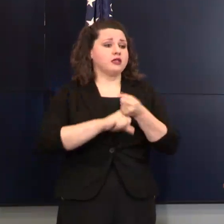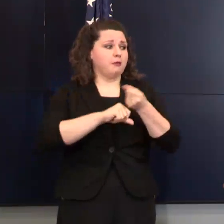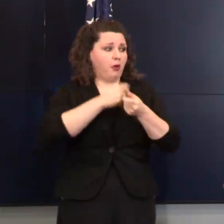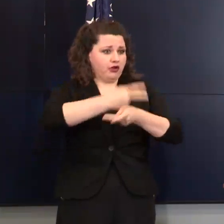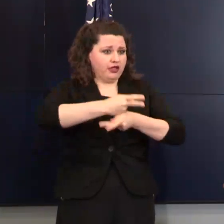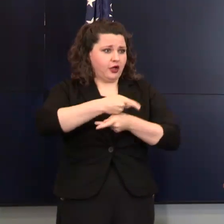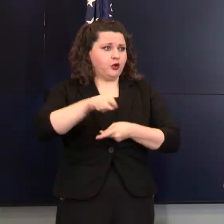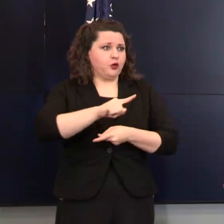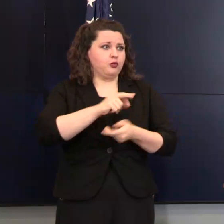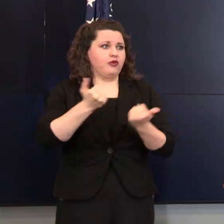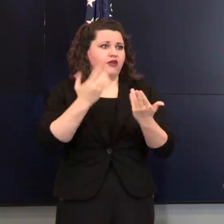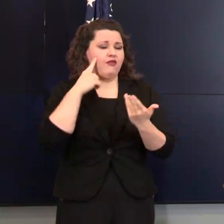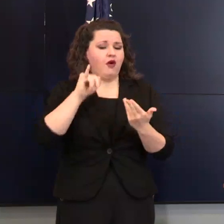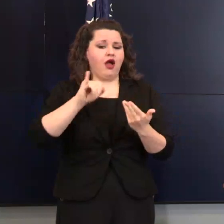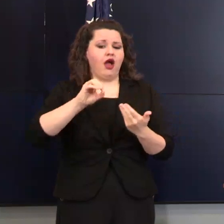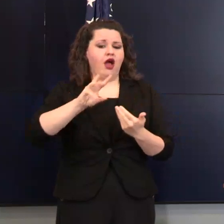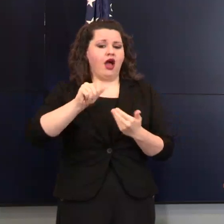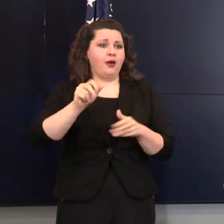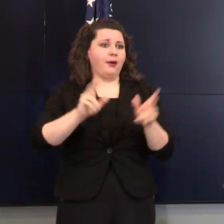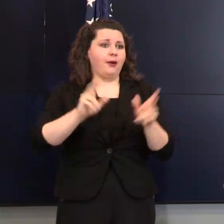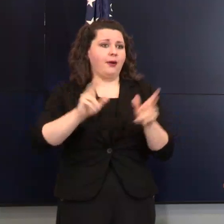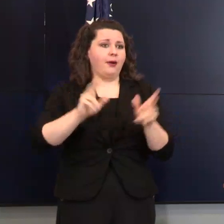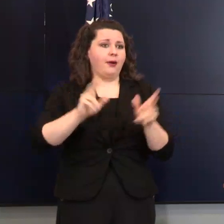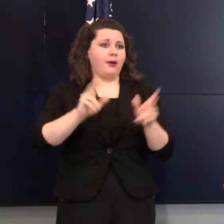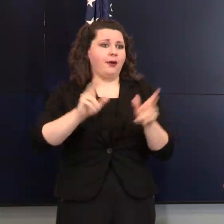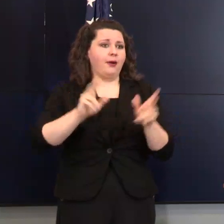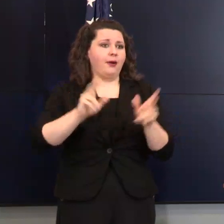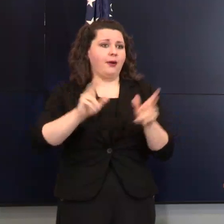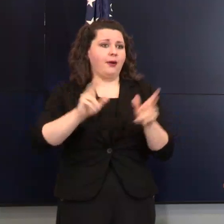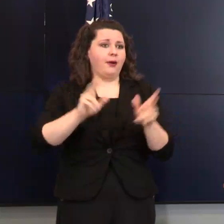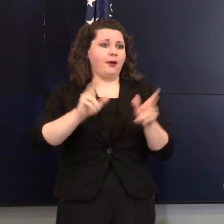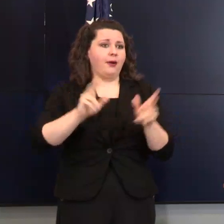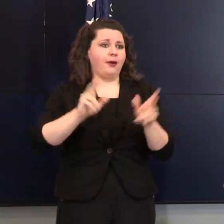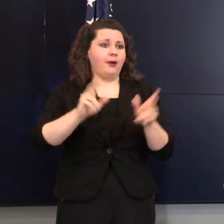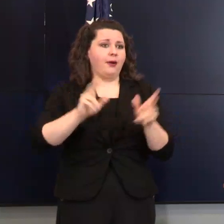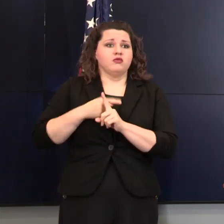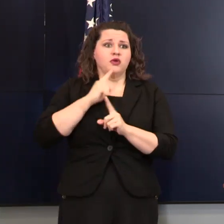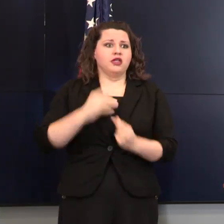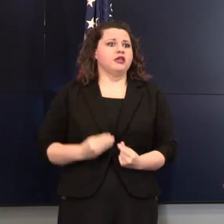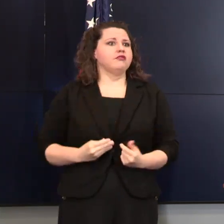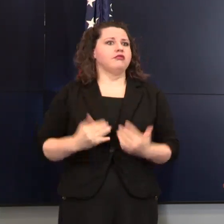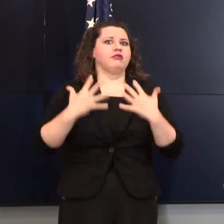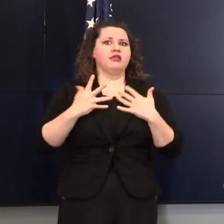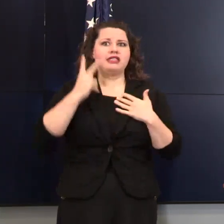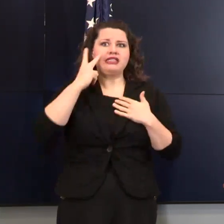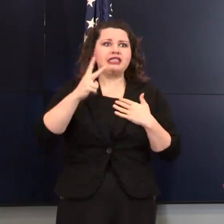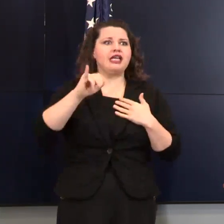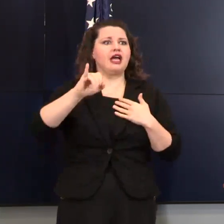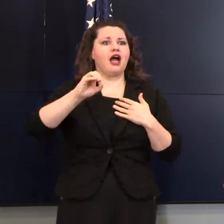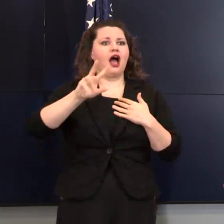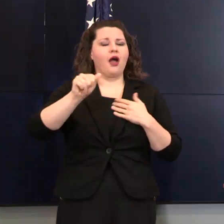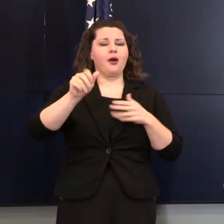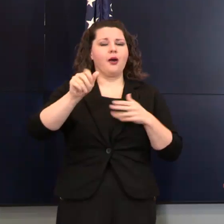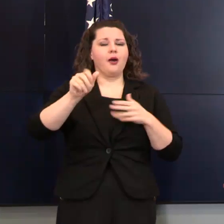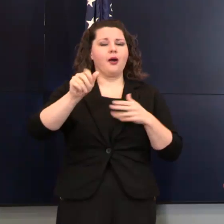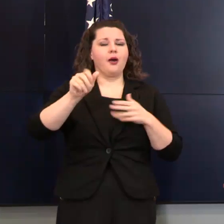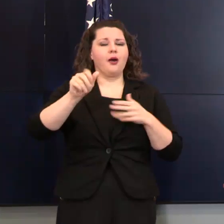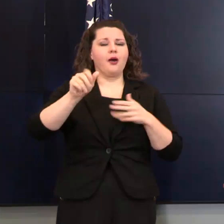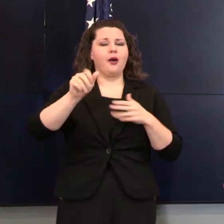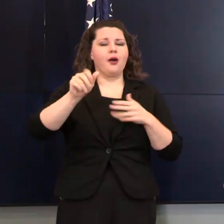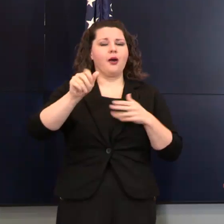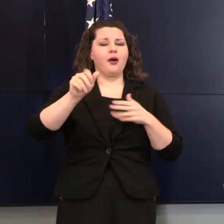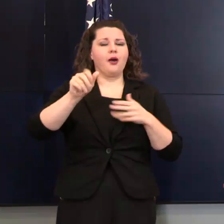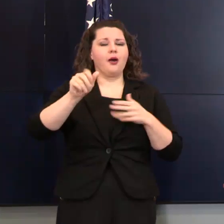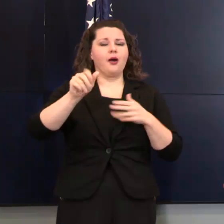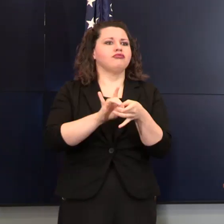Thank you, Governor Reynolds. It is an honor to be here today. Thank you for your great leadership during this time and all the